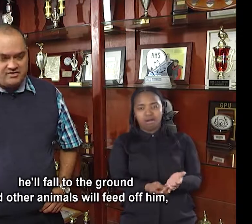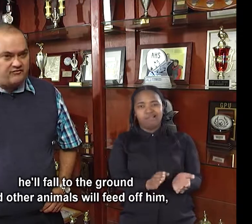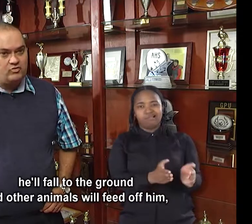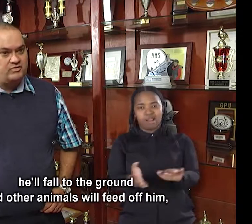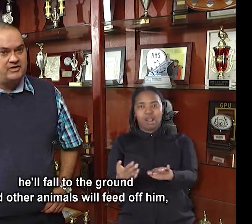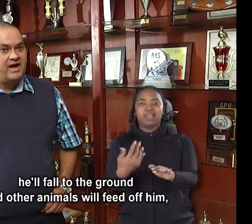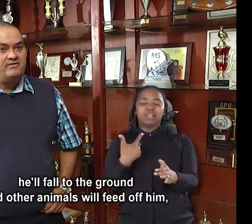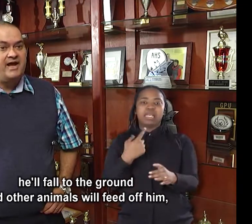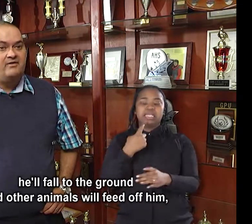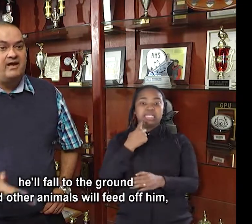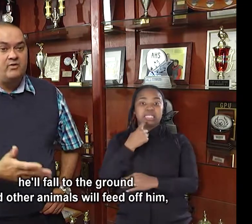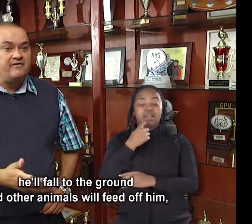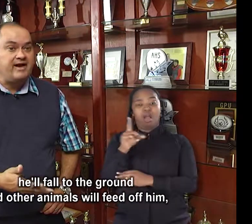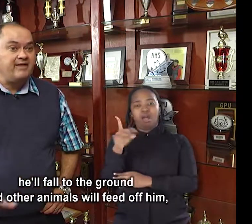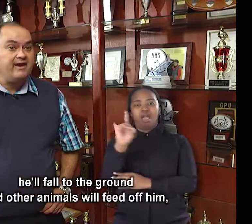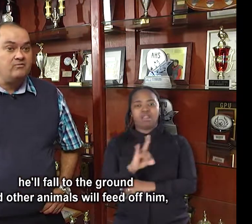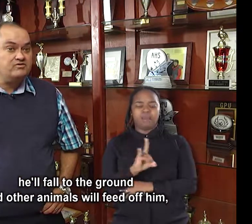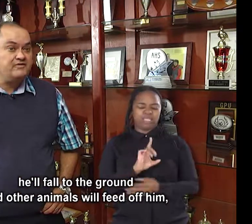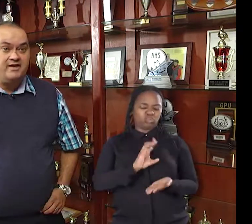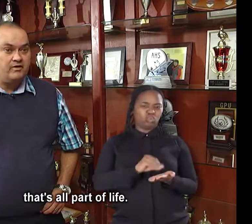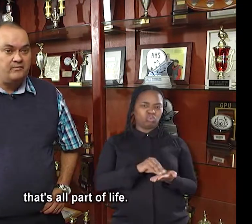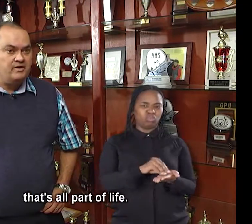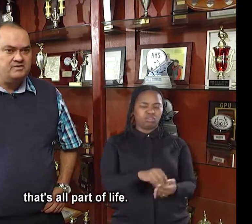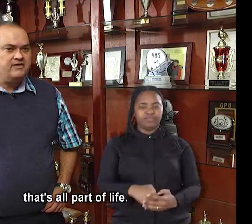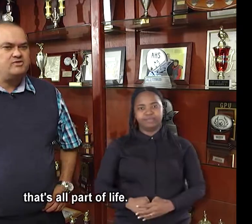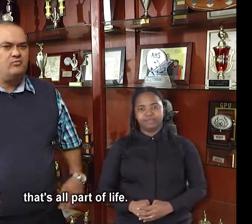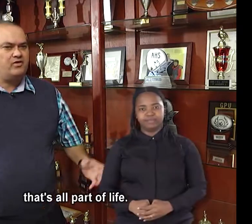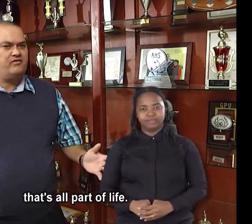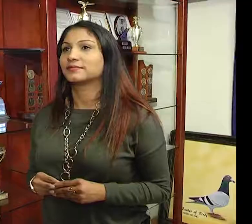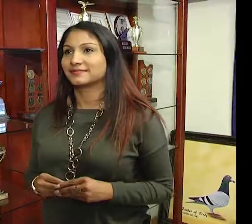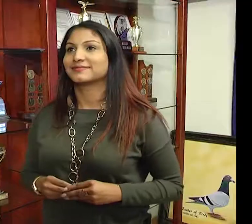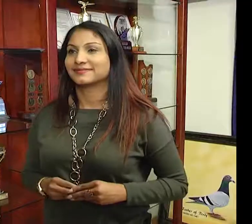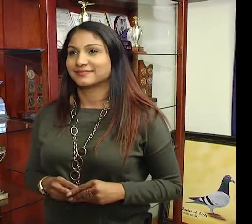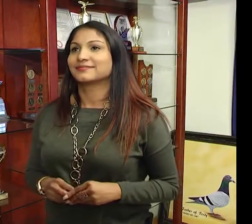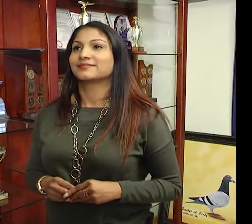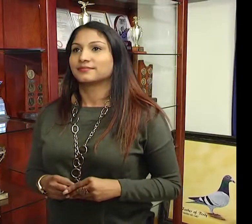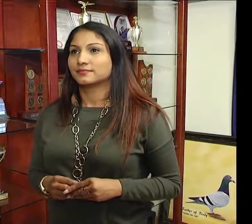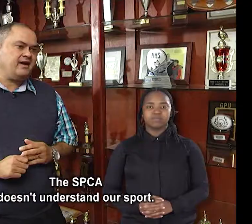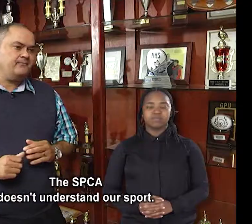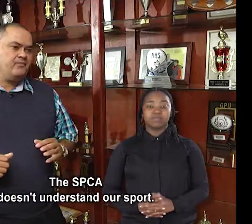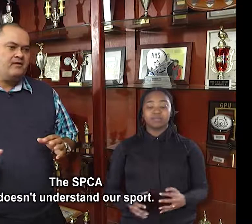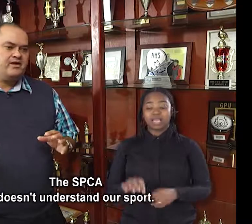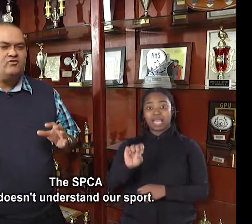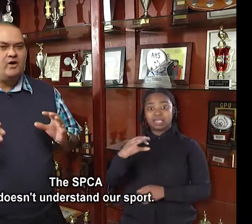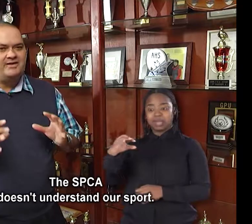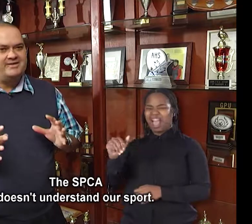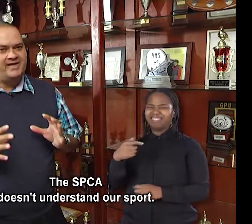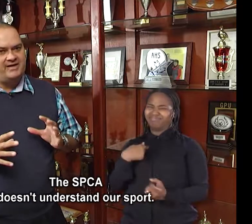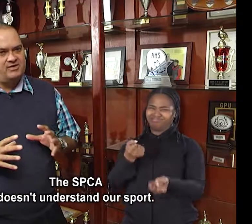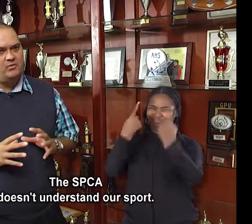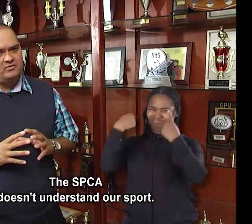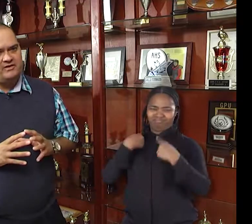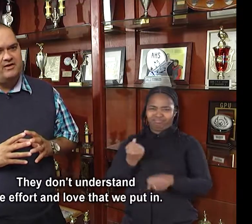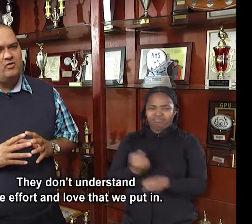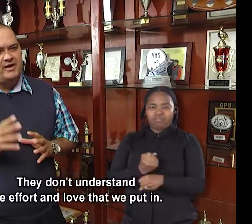he will obviously fall to the ground and will have other animals feeding on him. So that's all part of life. So the SPCA, they don't quite